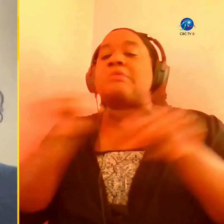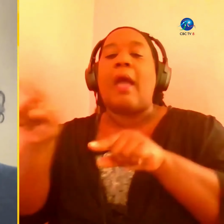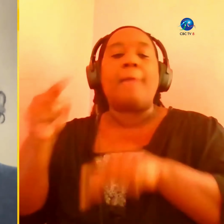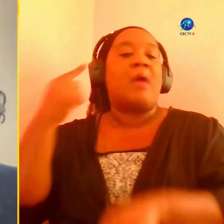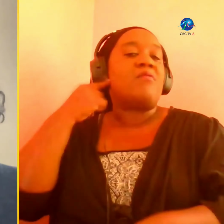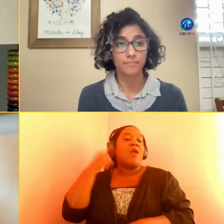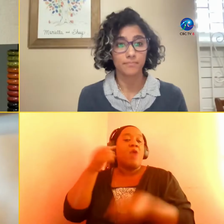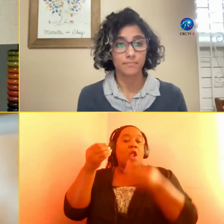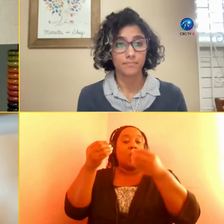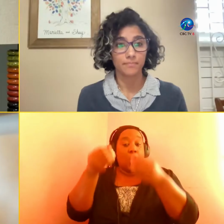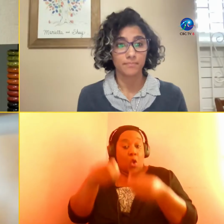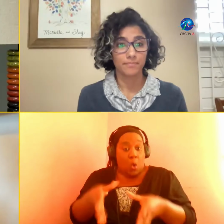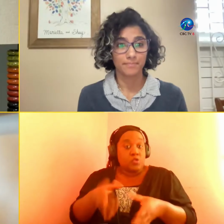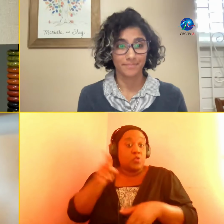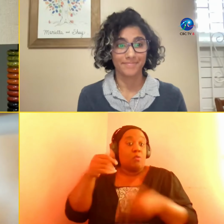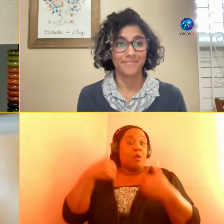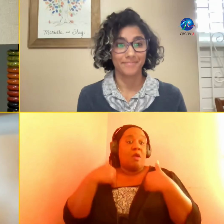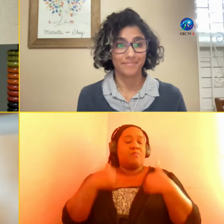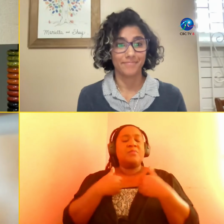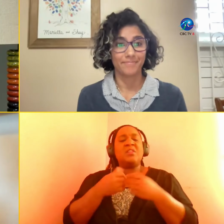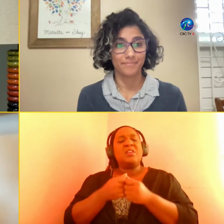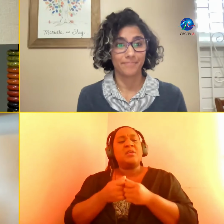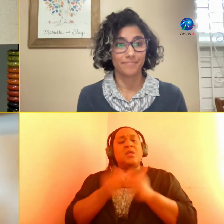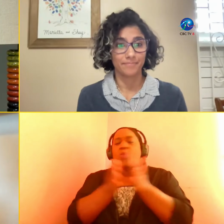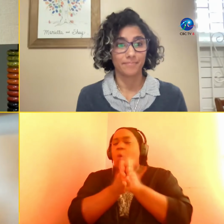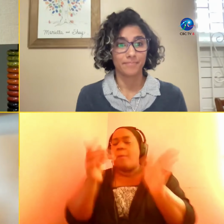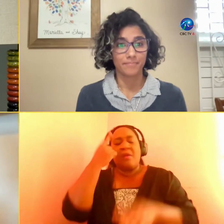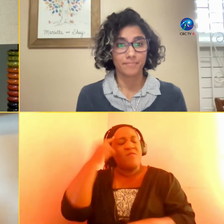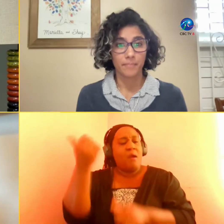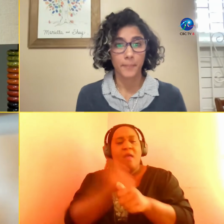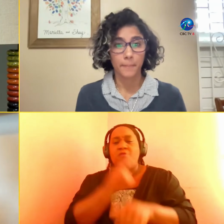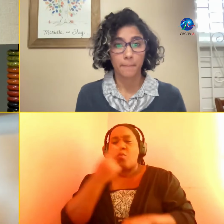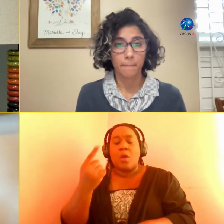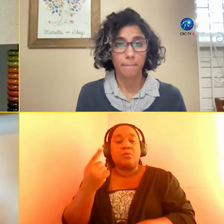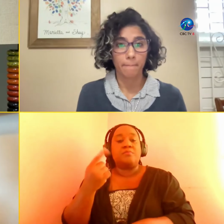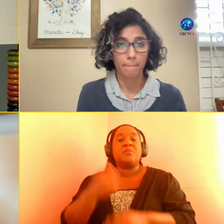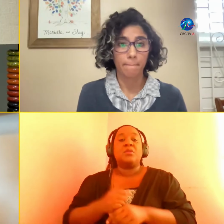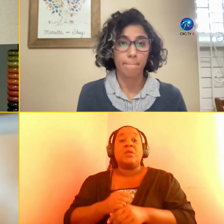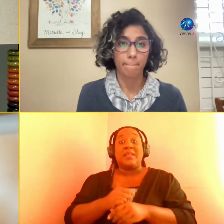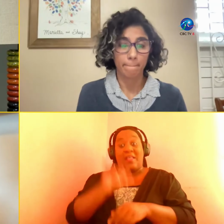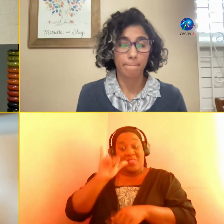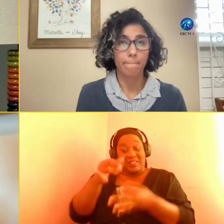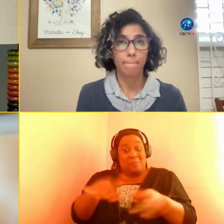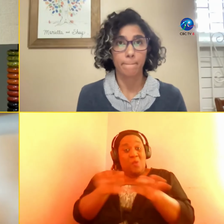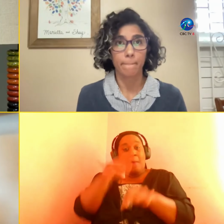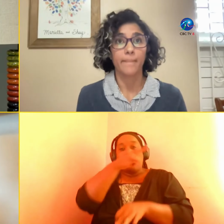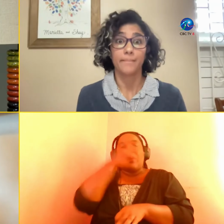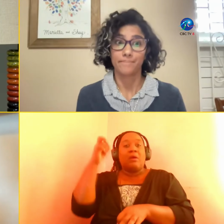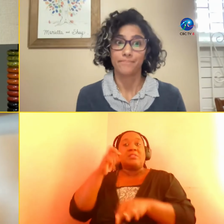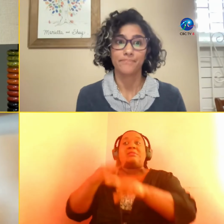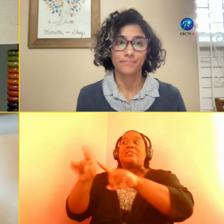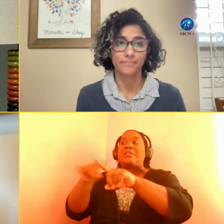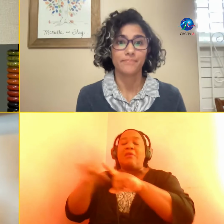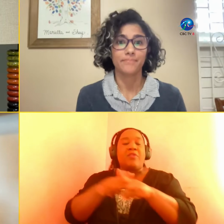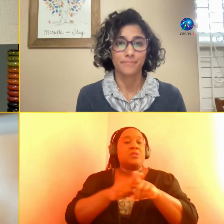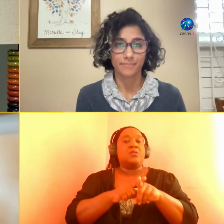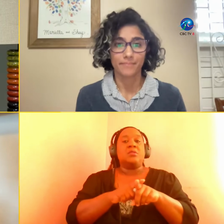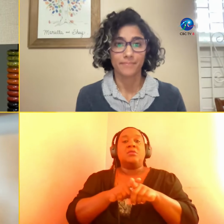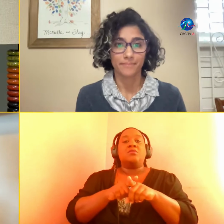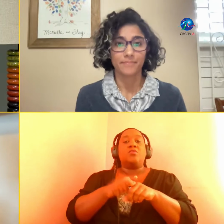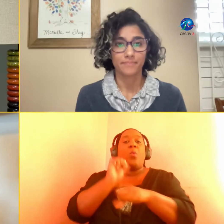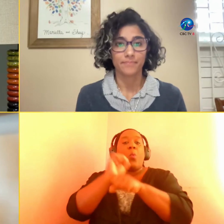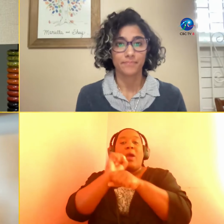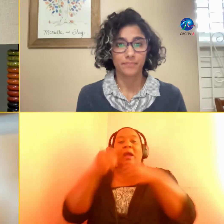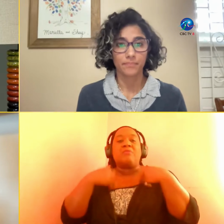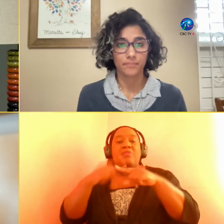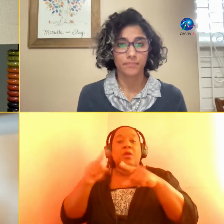everyone. And so it's important because there's certain industries where you're predisposed, you know, you're working in the construction industry, you jackhammers going constantly in